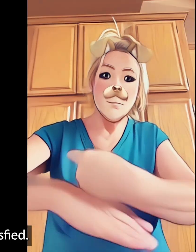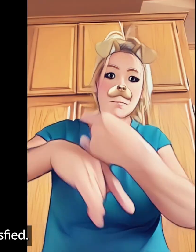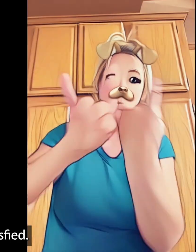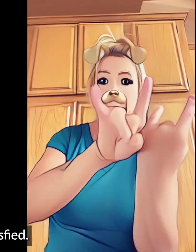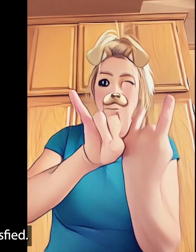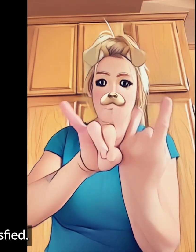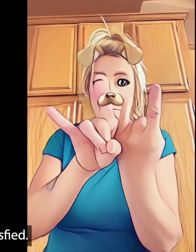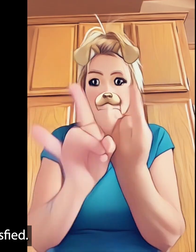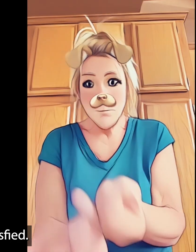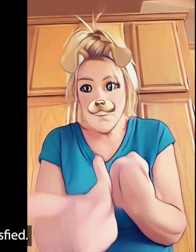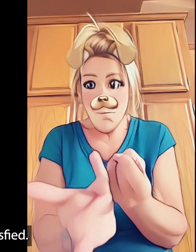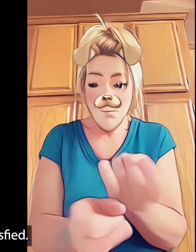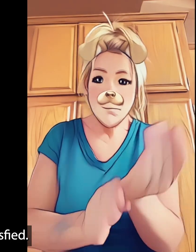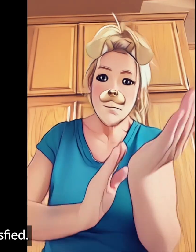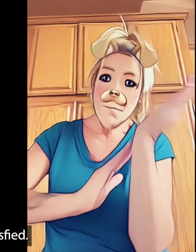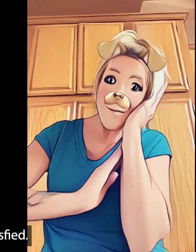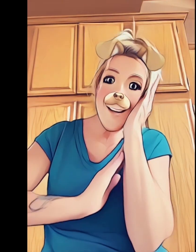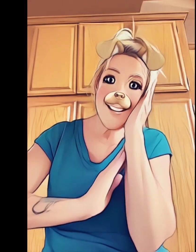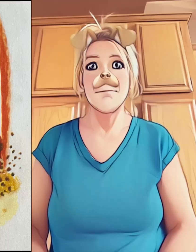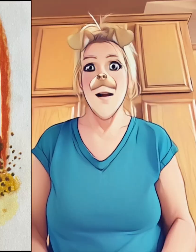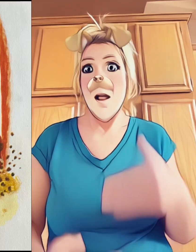happy and satisfied.